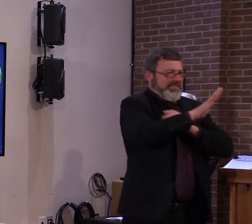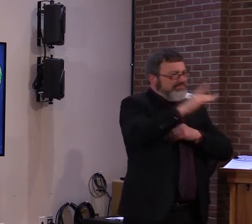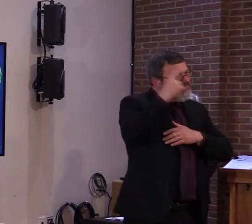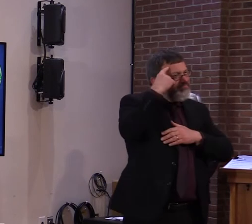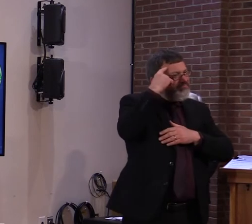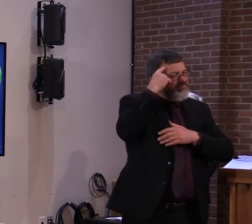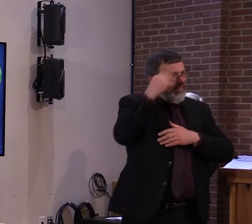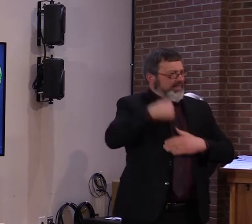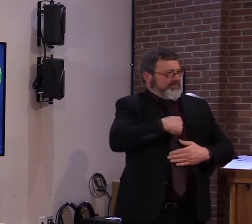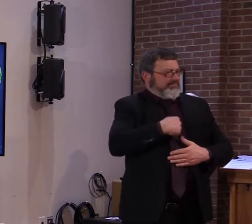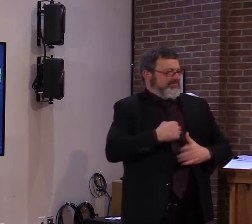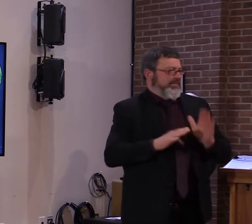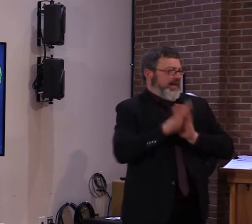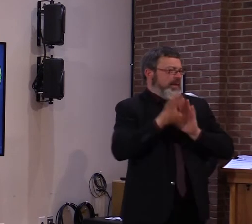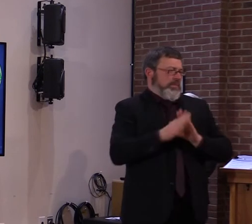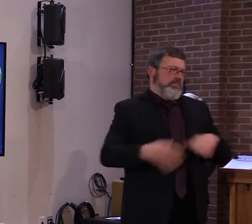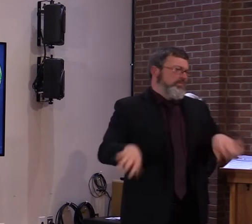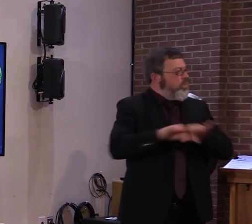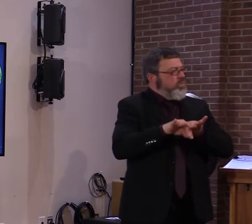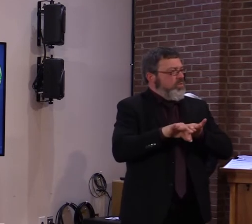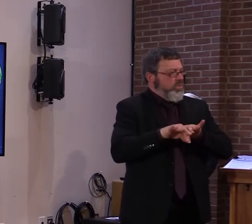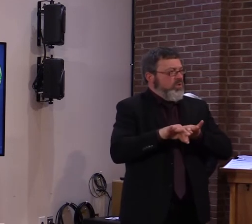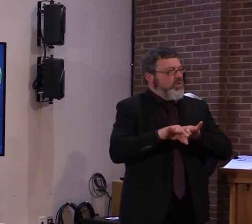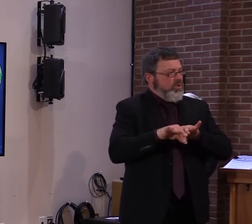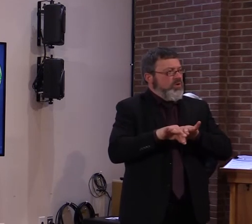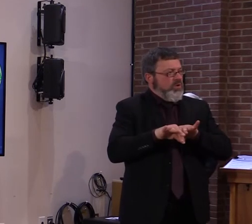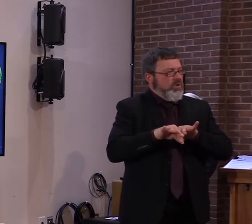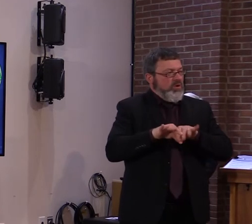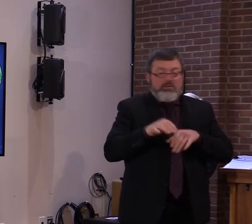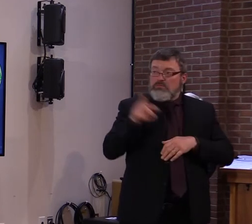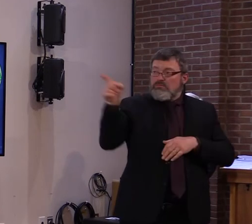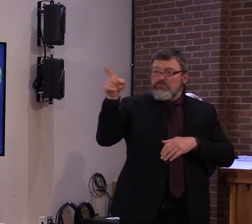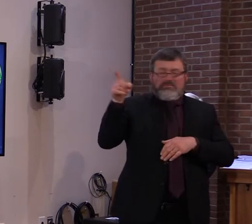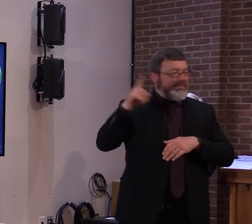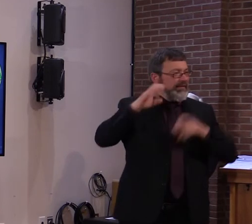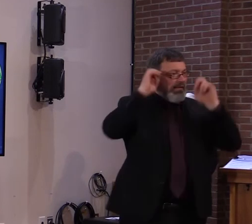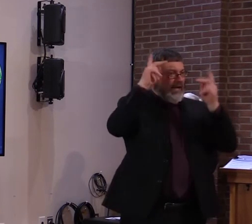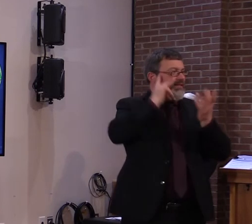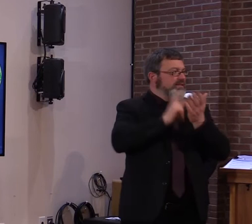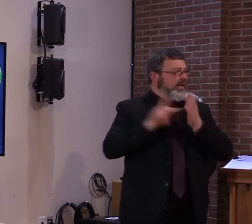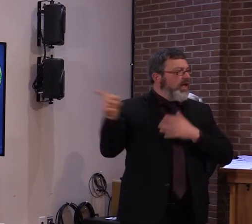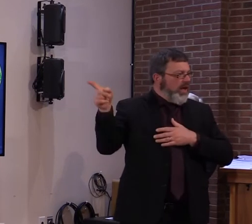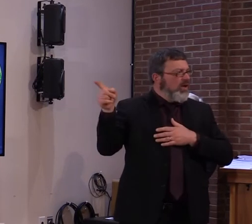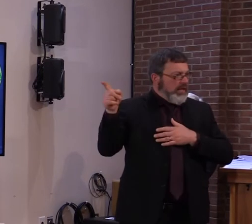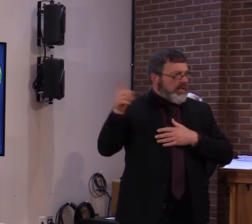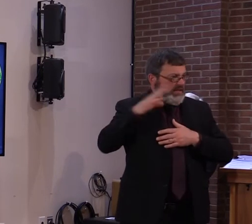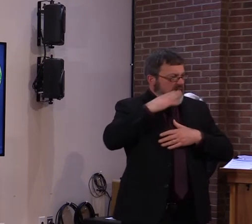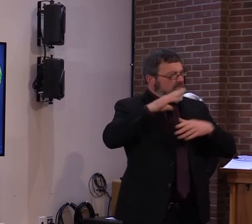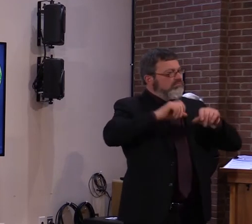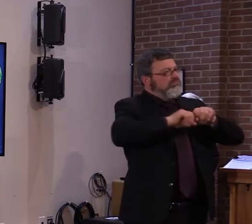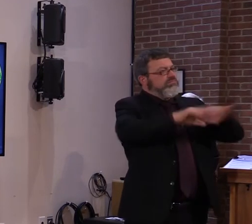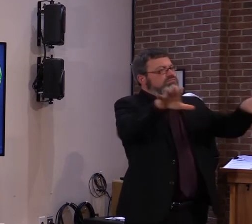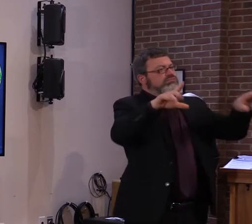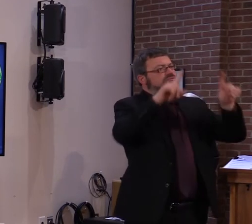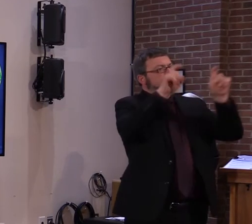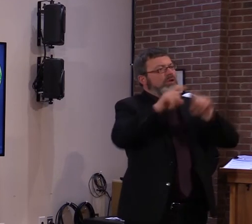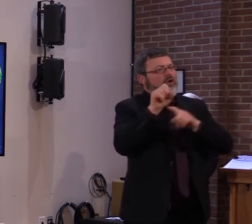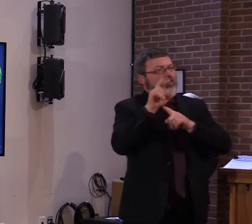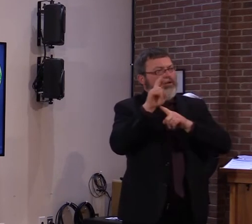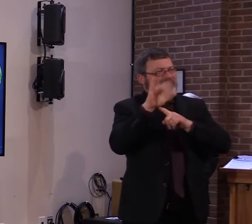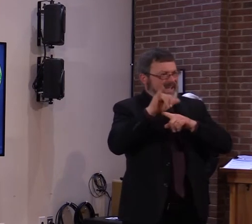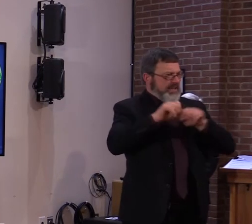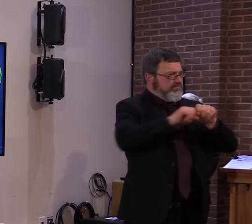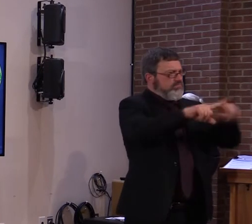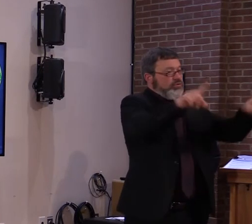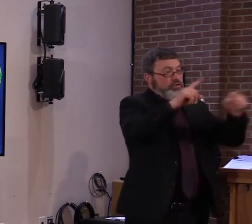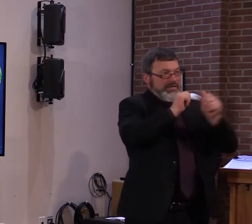45% of the 18,000 school staff having been tested, and we expect by the end of the day today, slightly over 50% of the staff